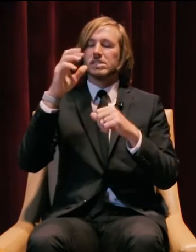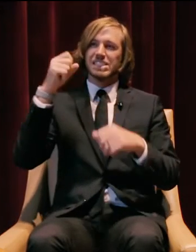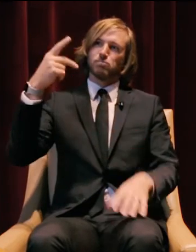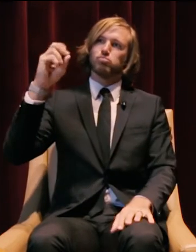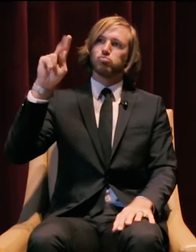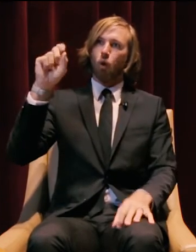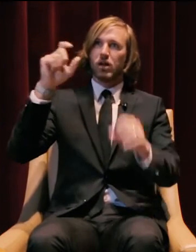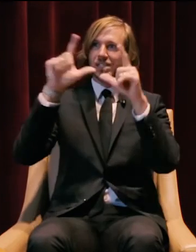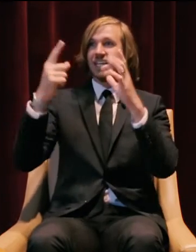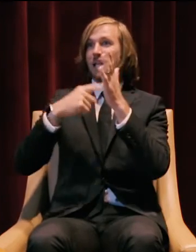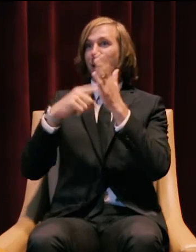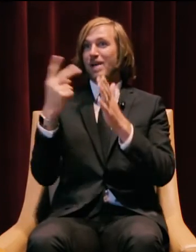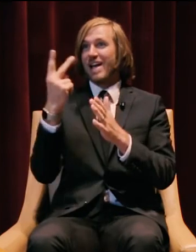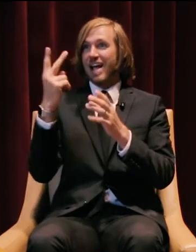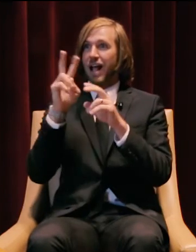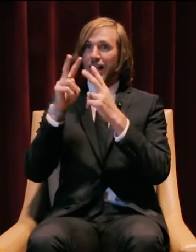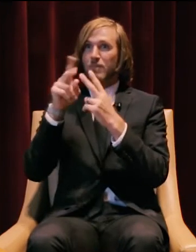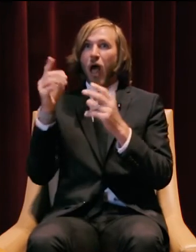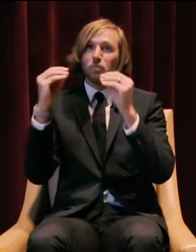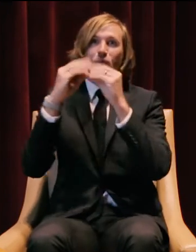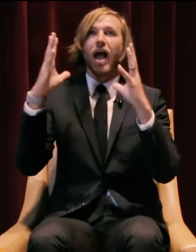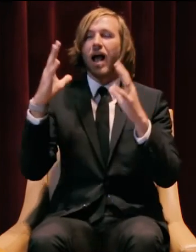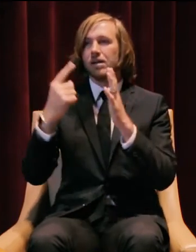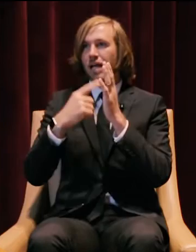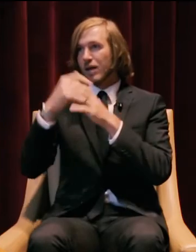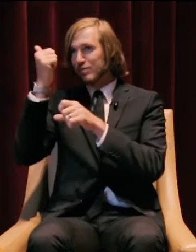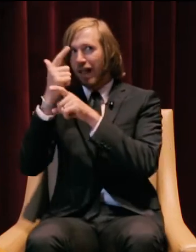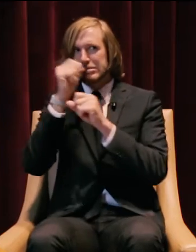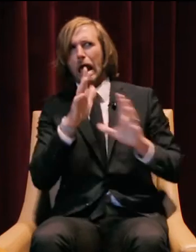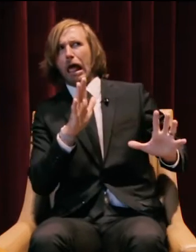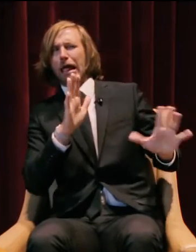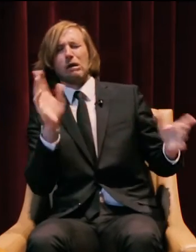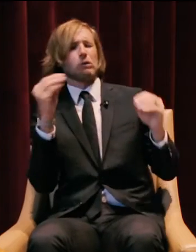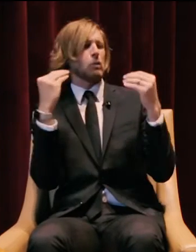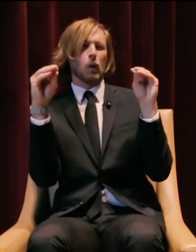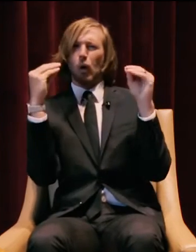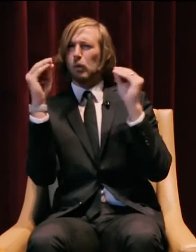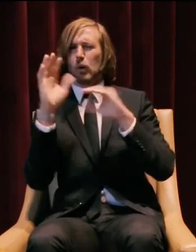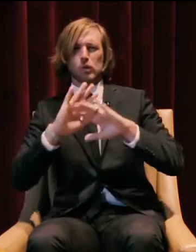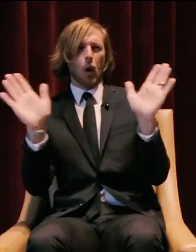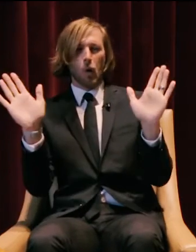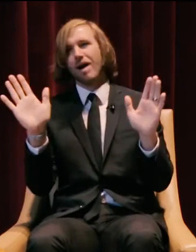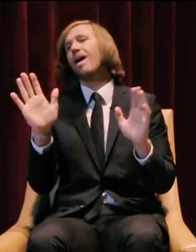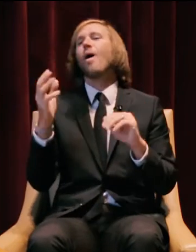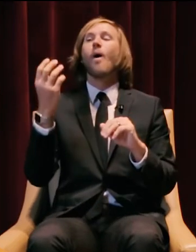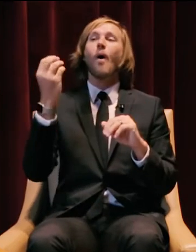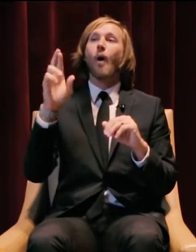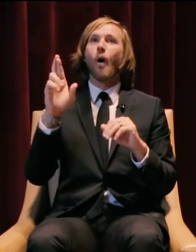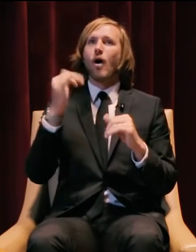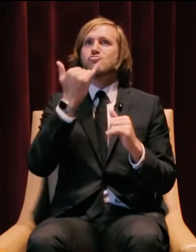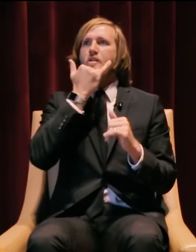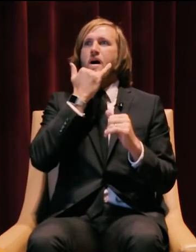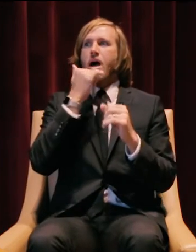it's a couple and they kiss. Sometimes it's a brother and sister and they go, no, no, no, no, no, or it's the